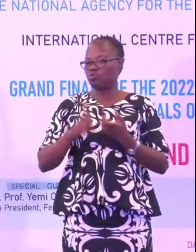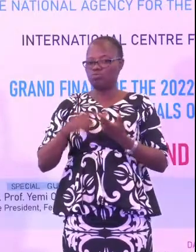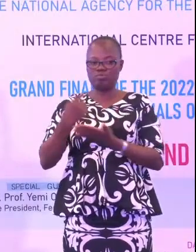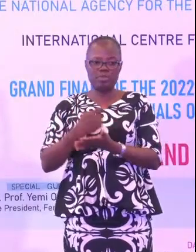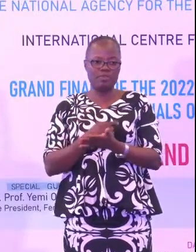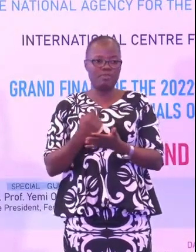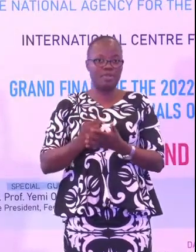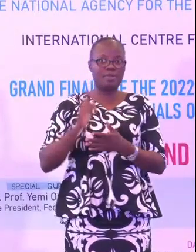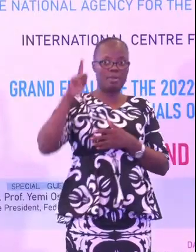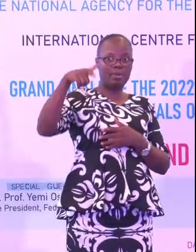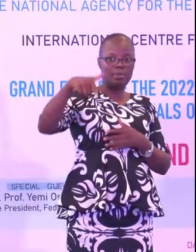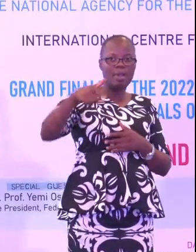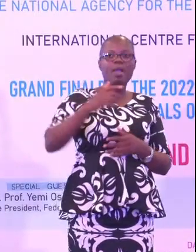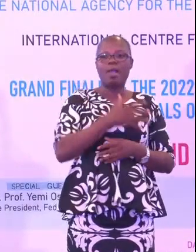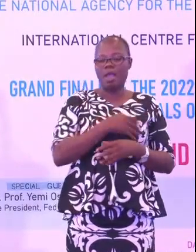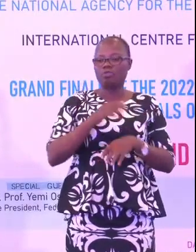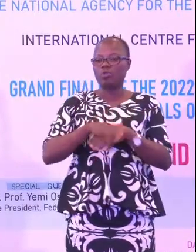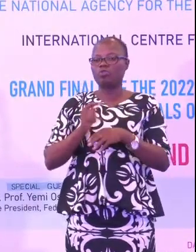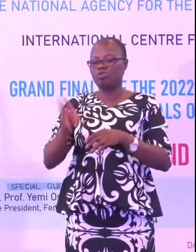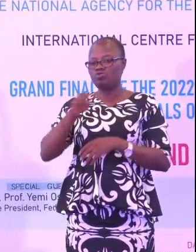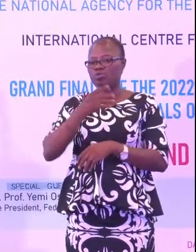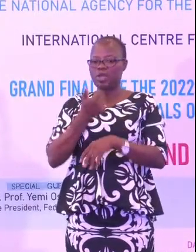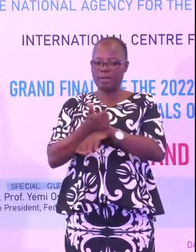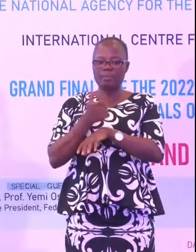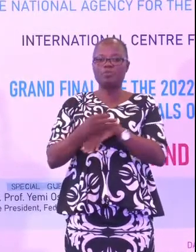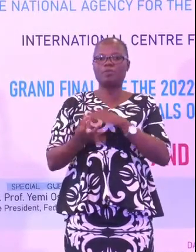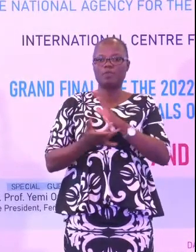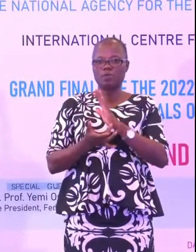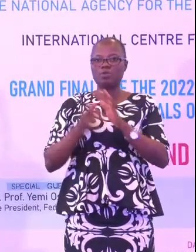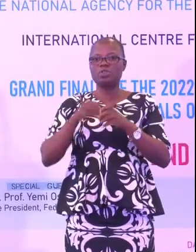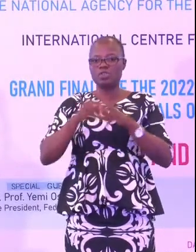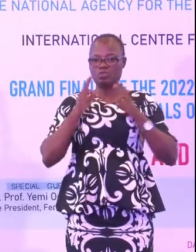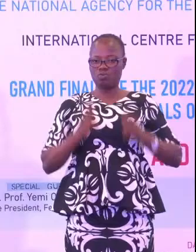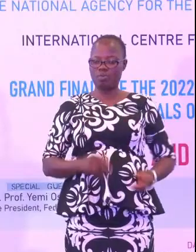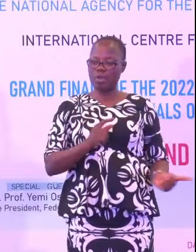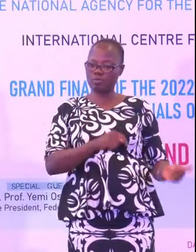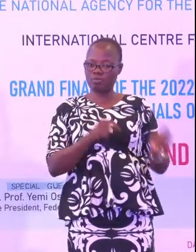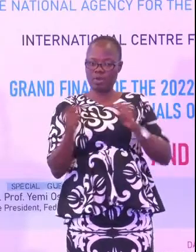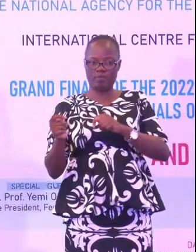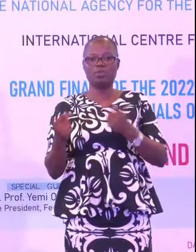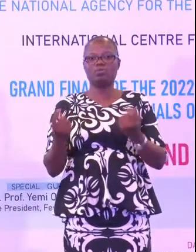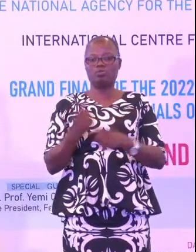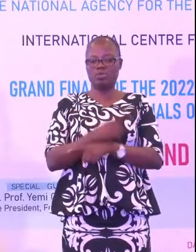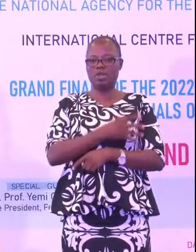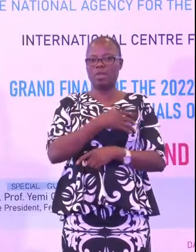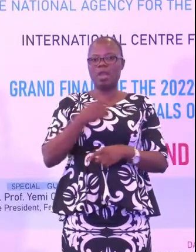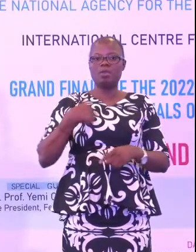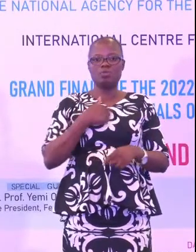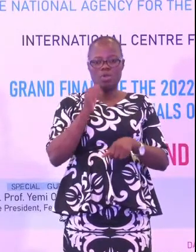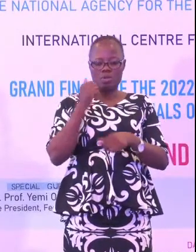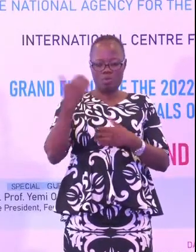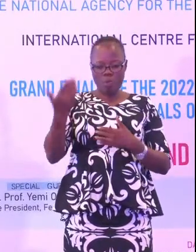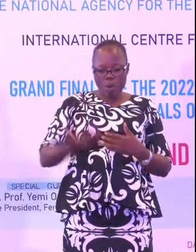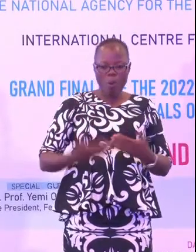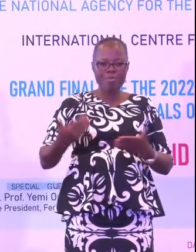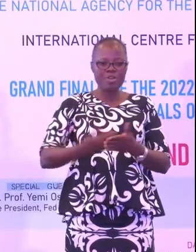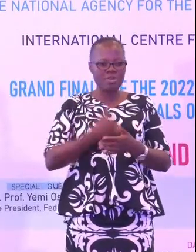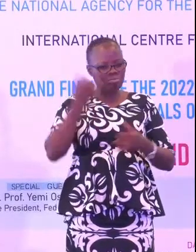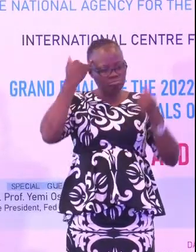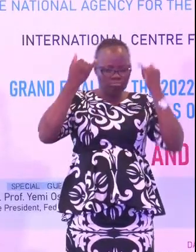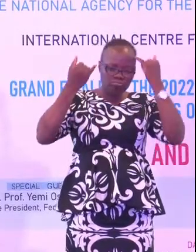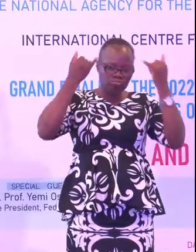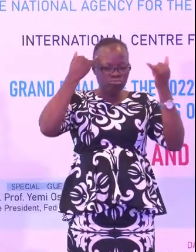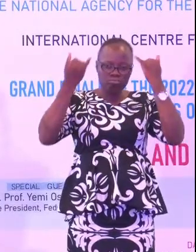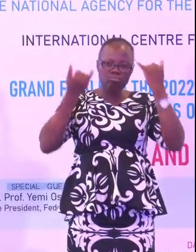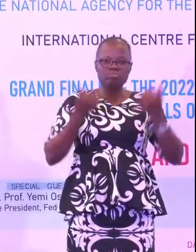on on the use and abuse of technology in human trafficking today, and welcome the new insights they will